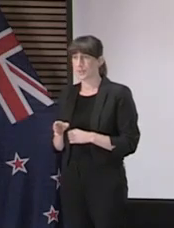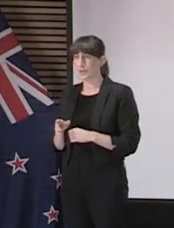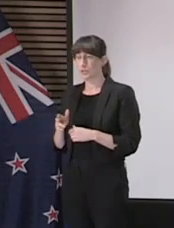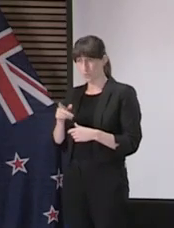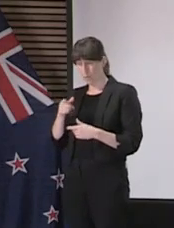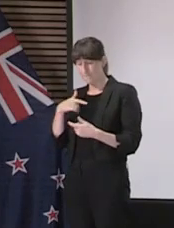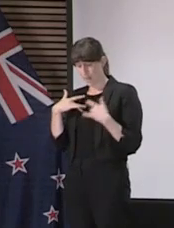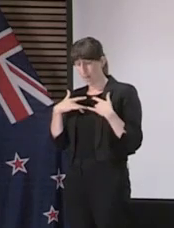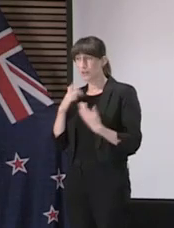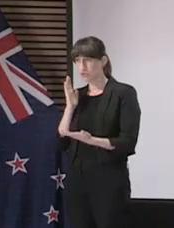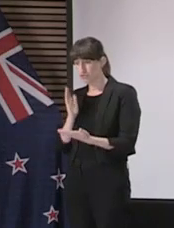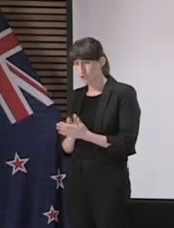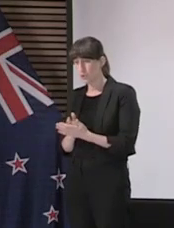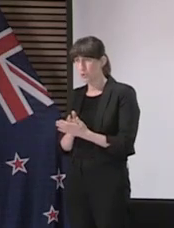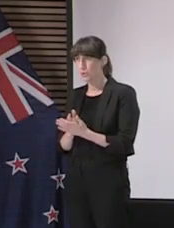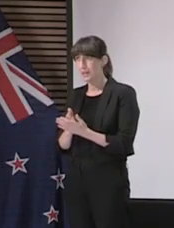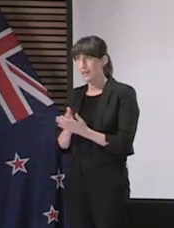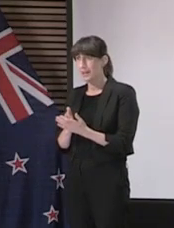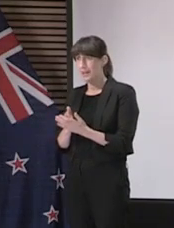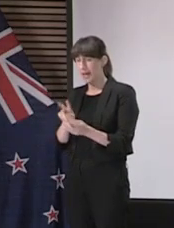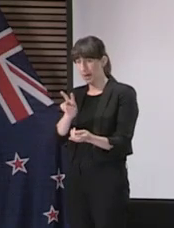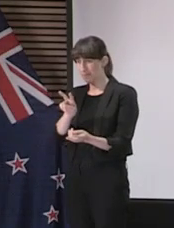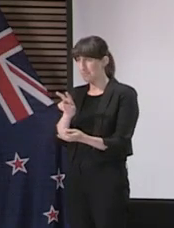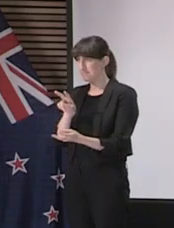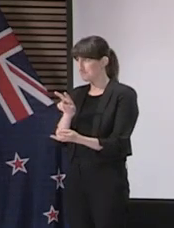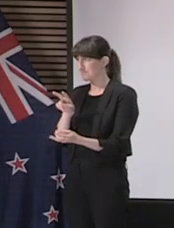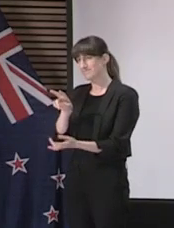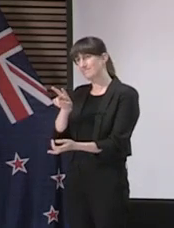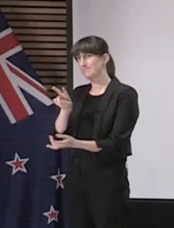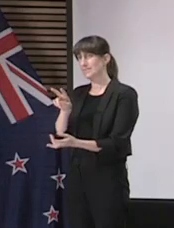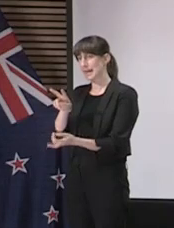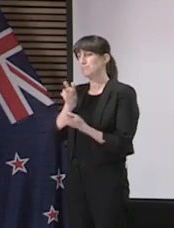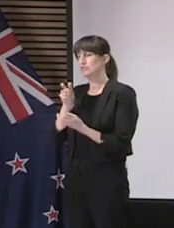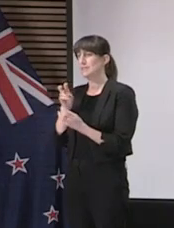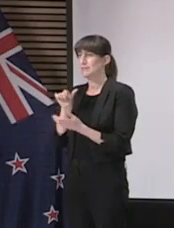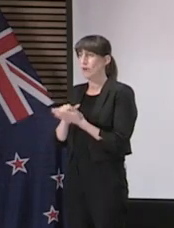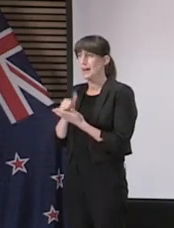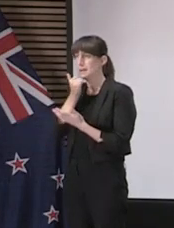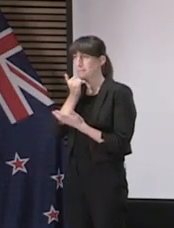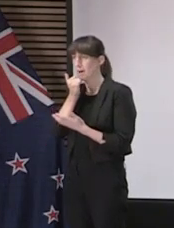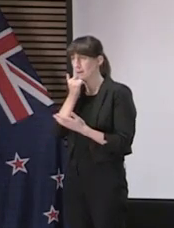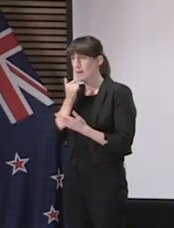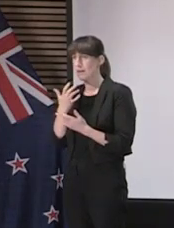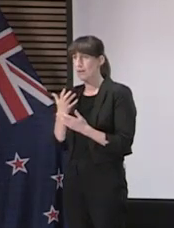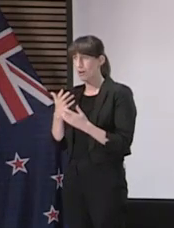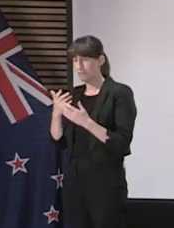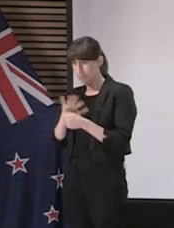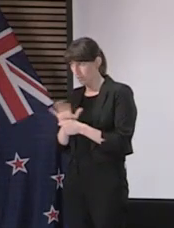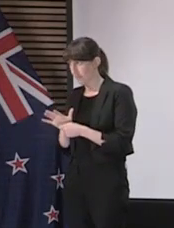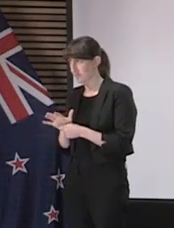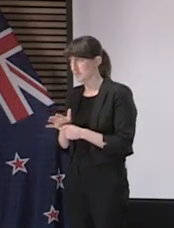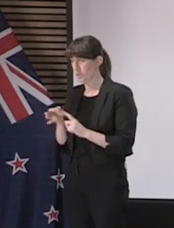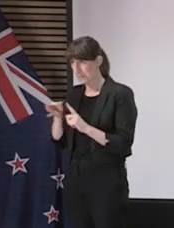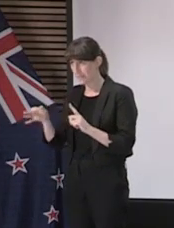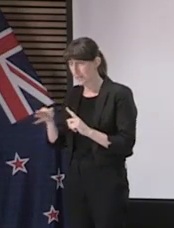rates of infection? Is there anything that would give you any concerns about that? It gives me some confidence, and I'd like to get a high degree of confidence with the